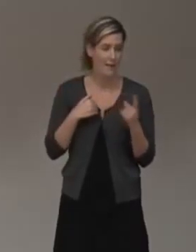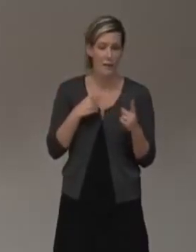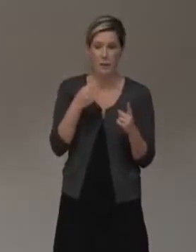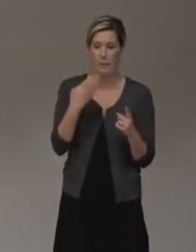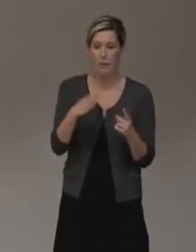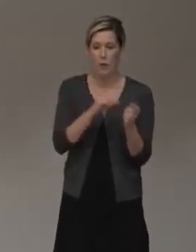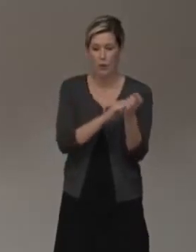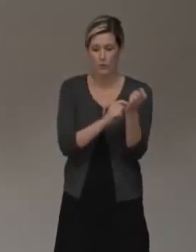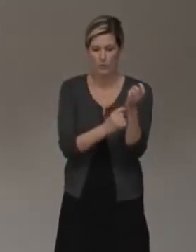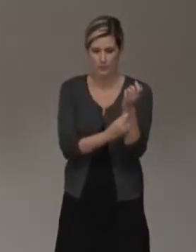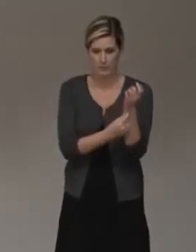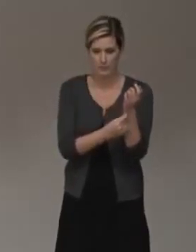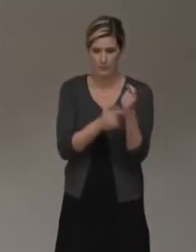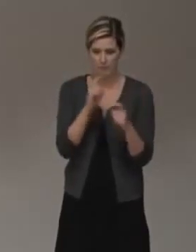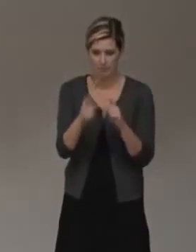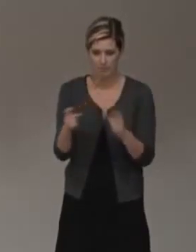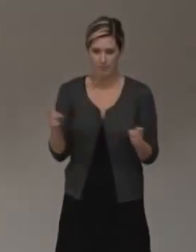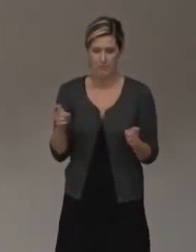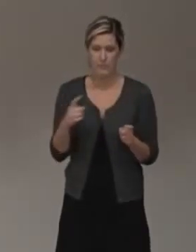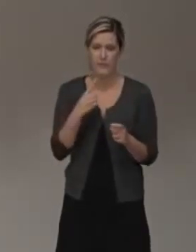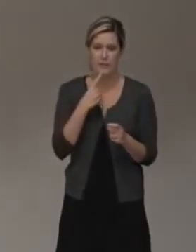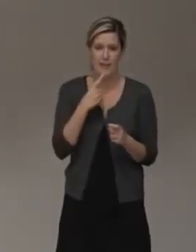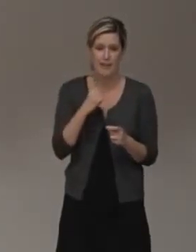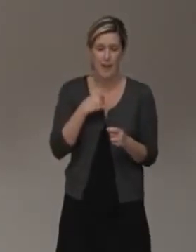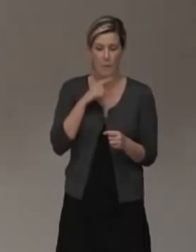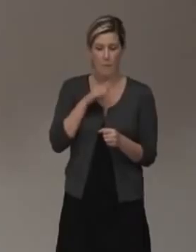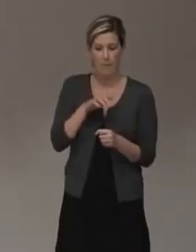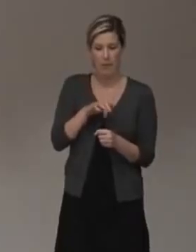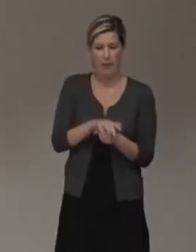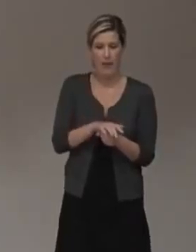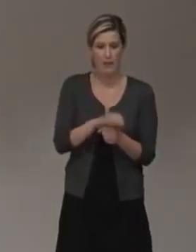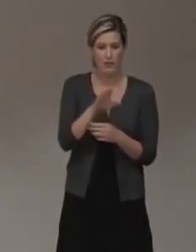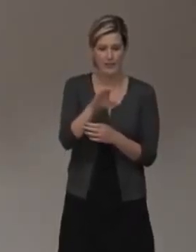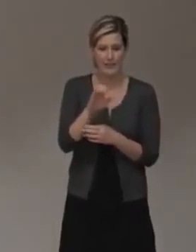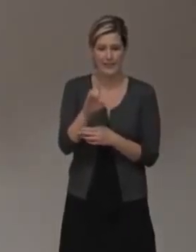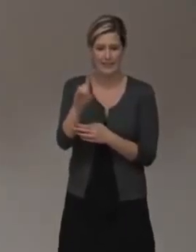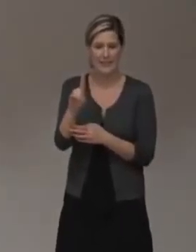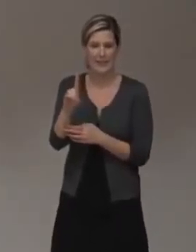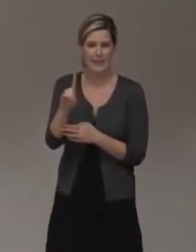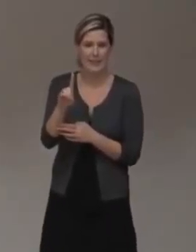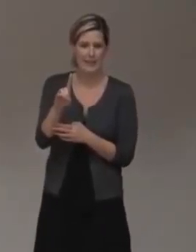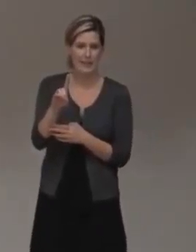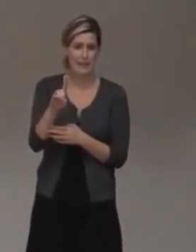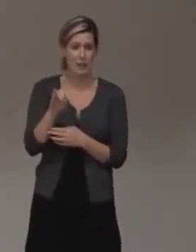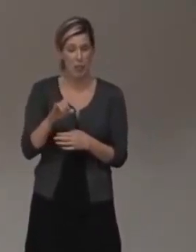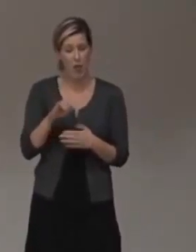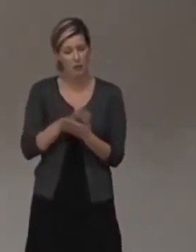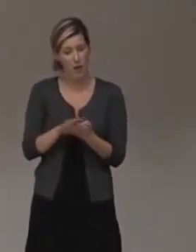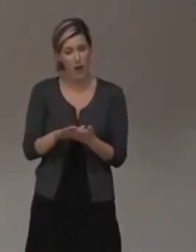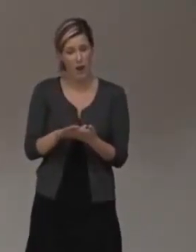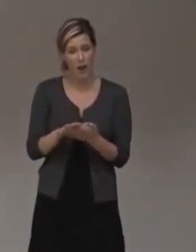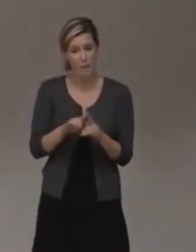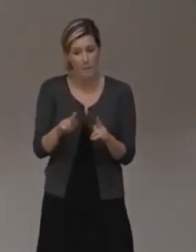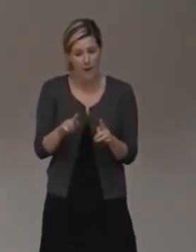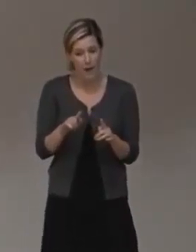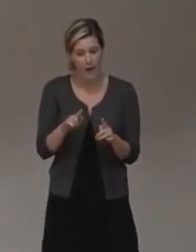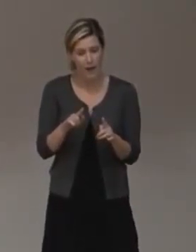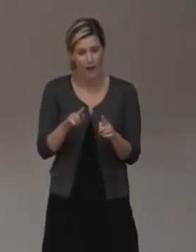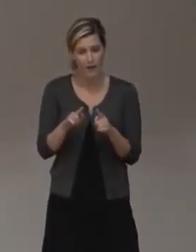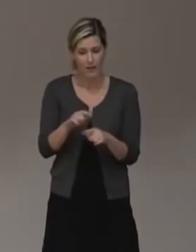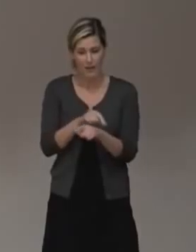blue wristbands that says, I pledge CED. Well, they're lovely gifts to have, but it also goes